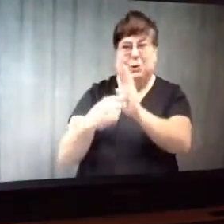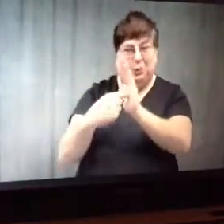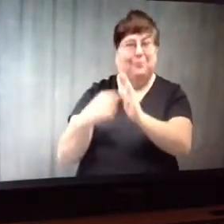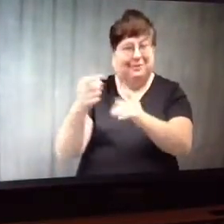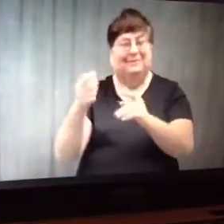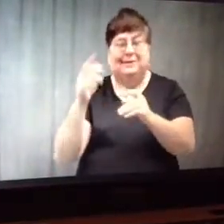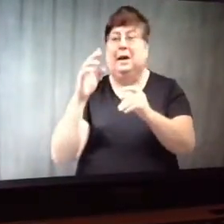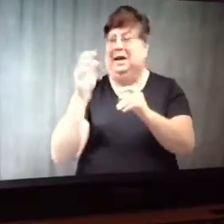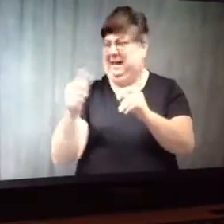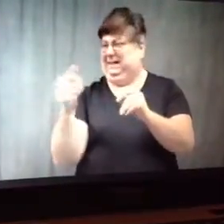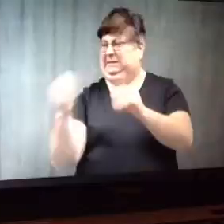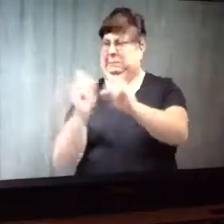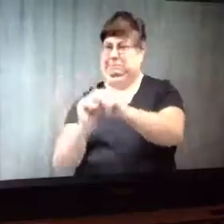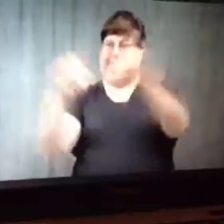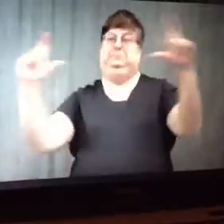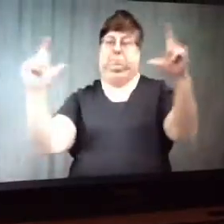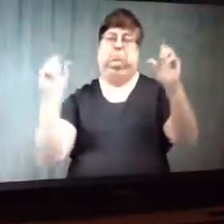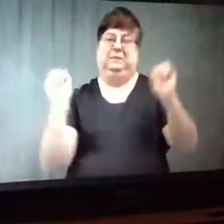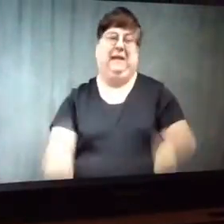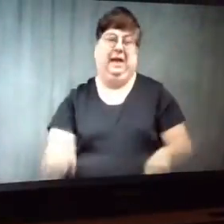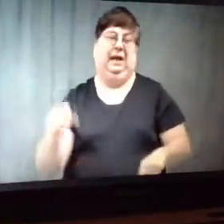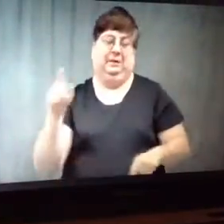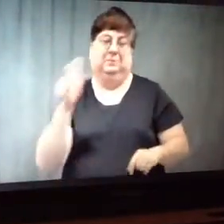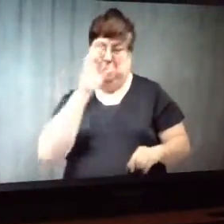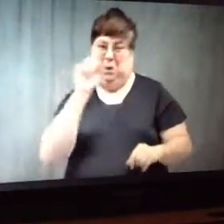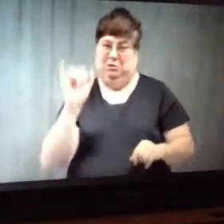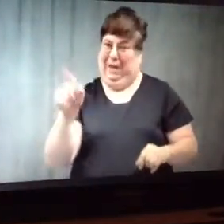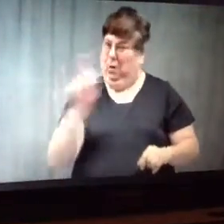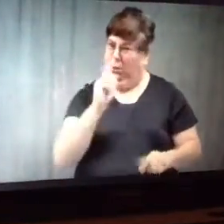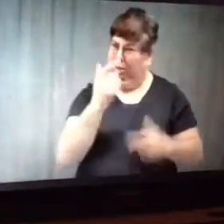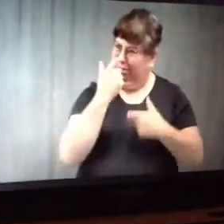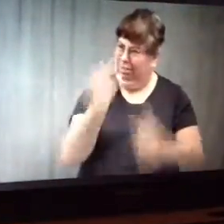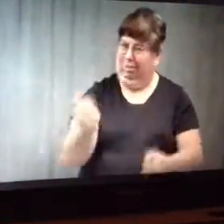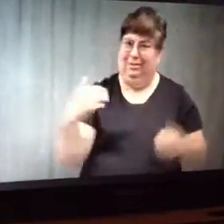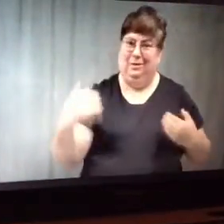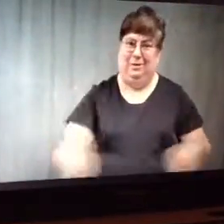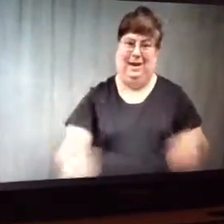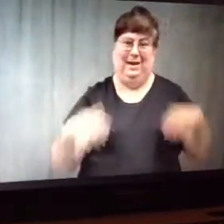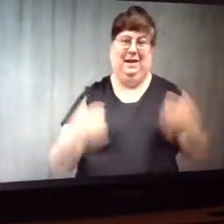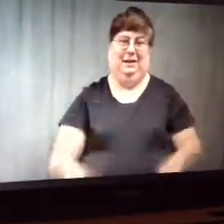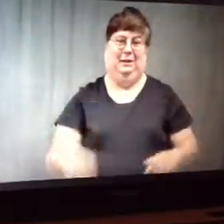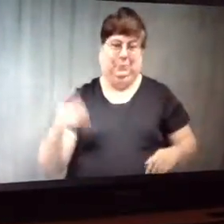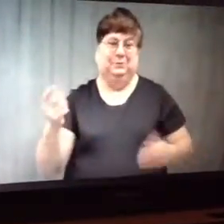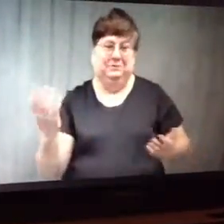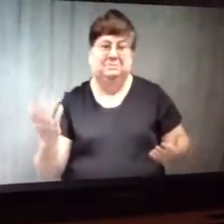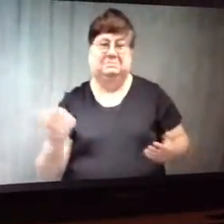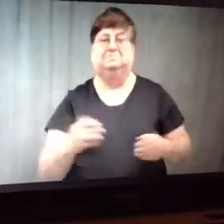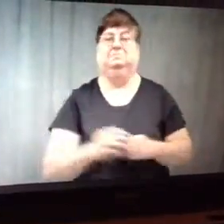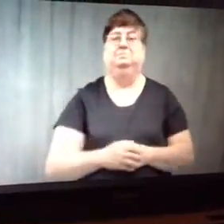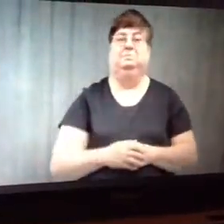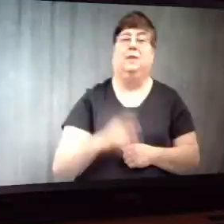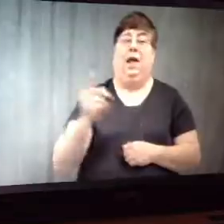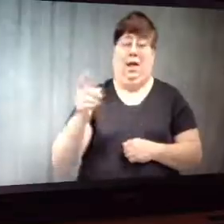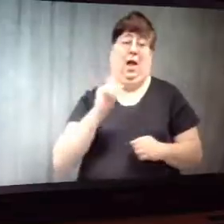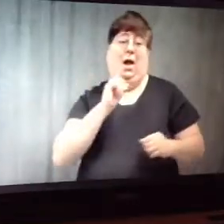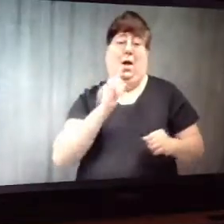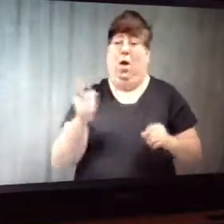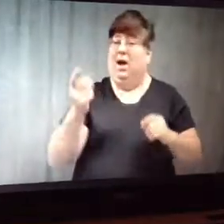kind of what's going on, but they made me watch a movie of how it works so that I knew what was going on. And I knew what the robot